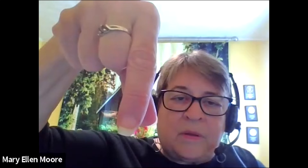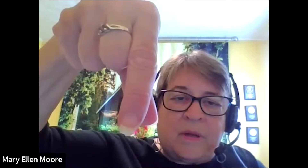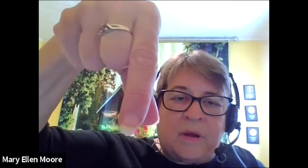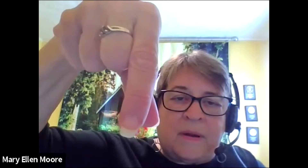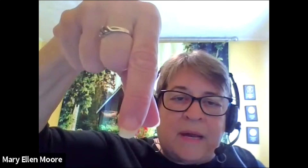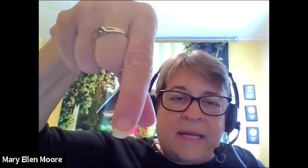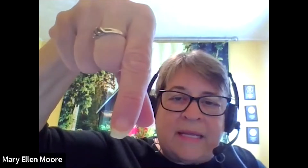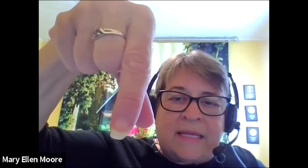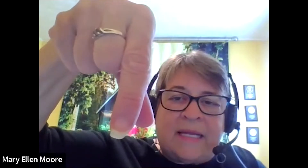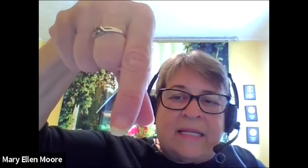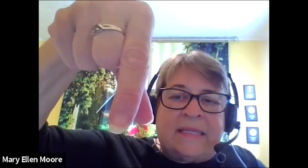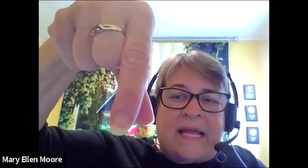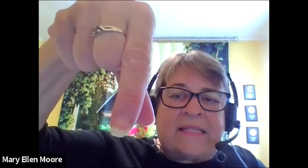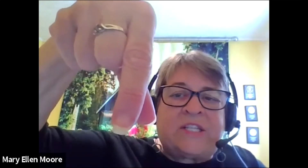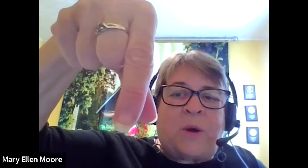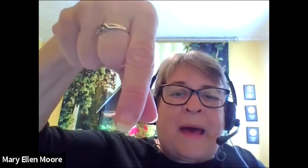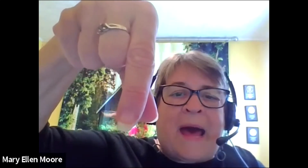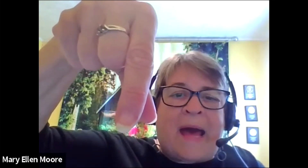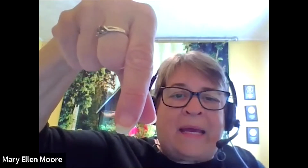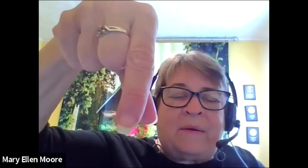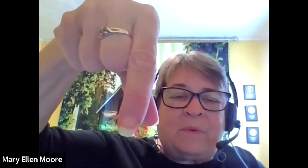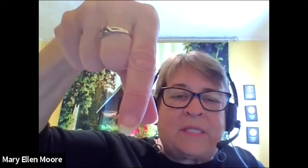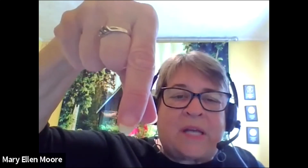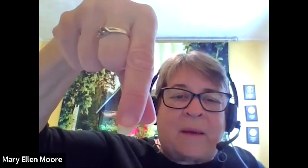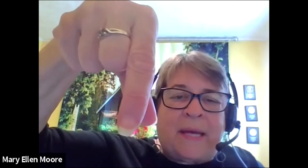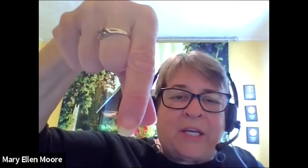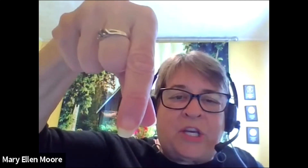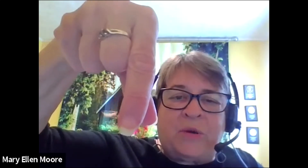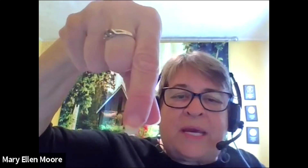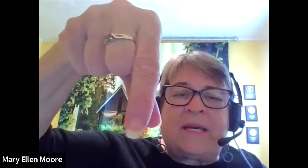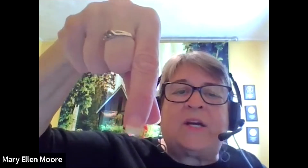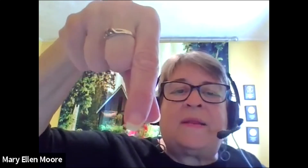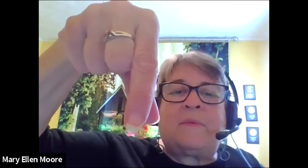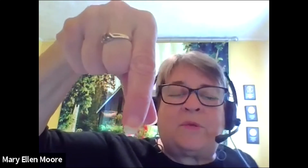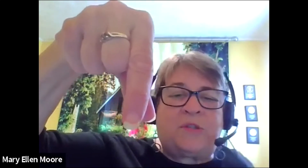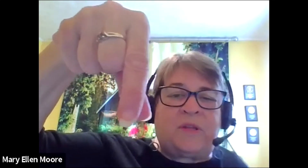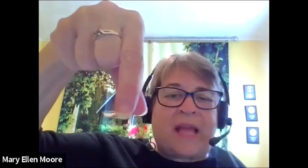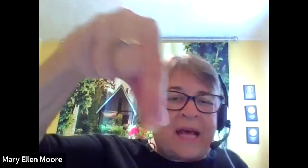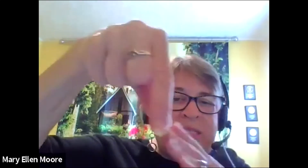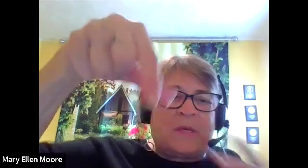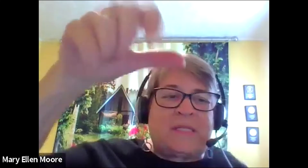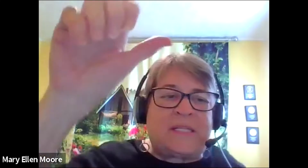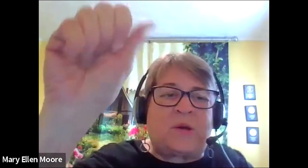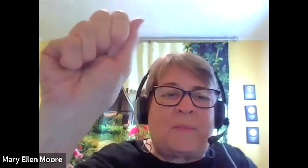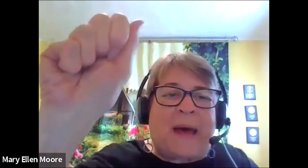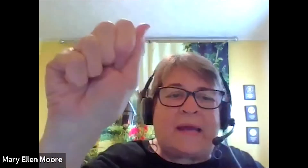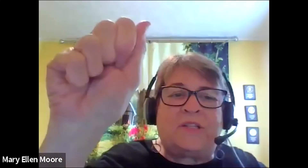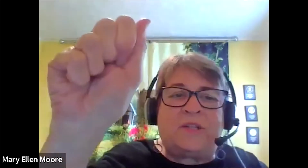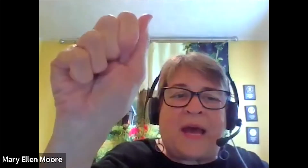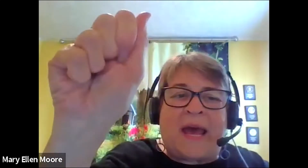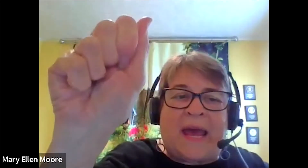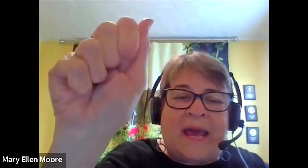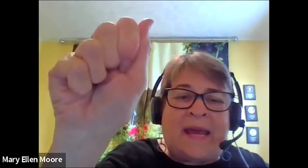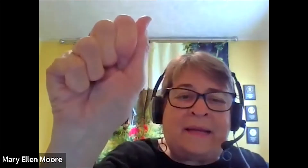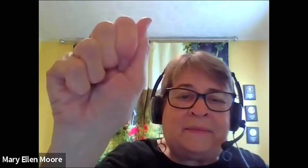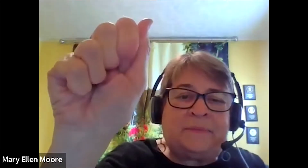All right. Let's go back. We'll stop at Q here, and then we'll do the last ones. Let's go back and do A,